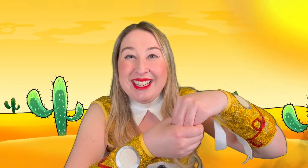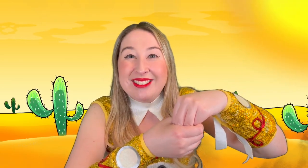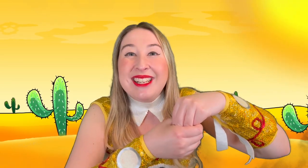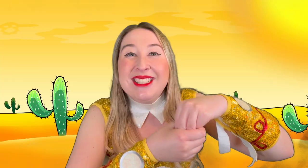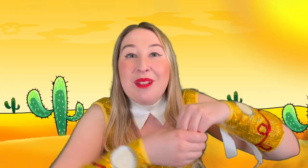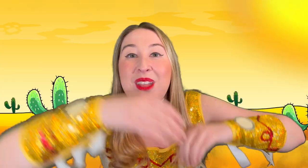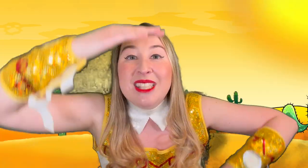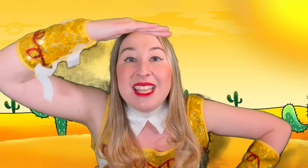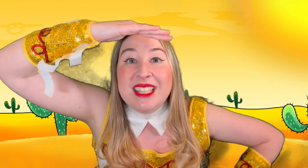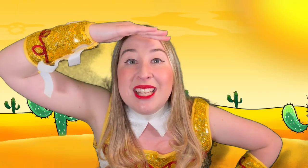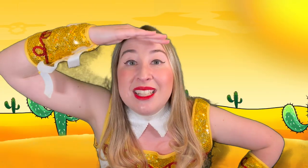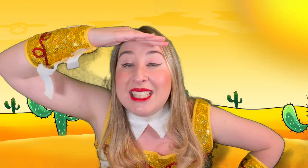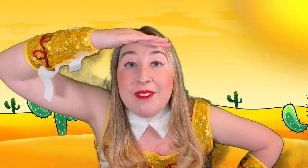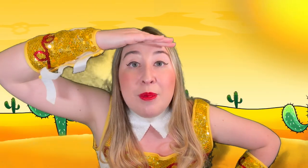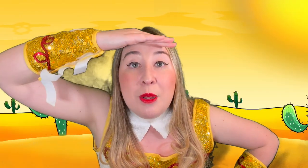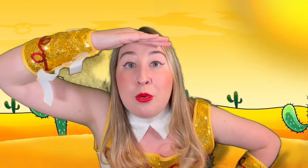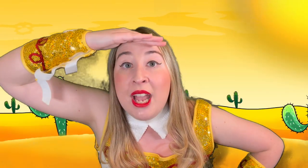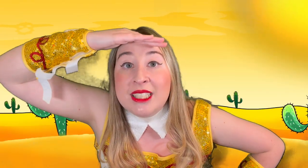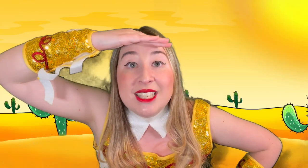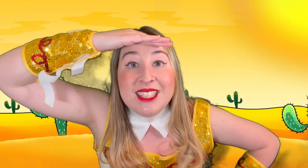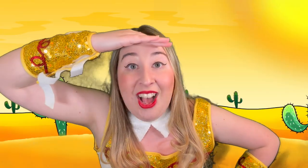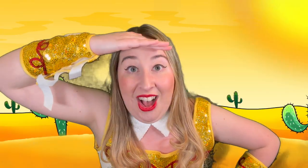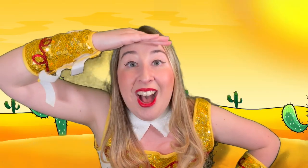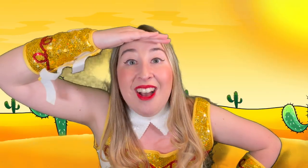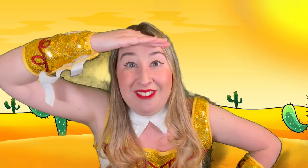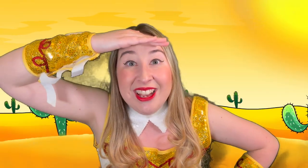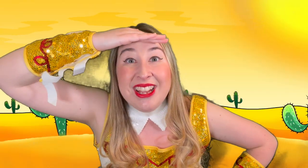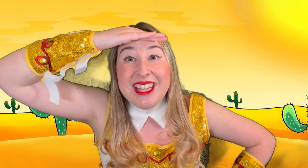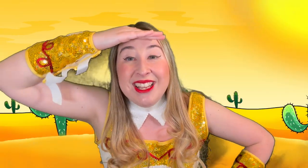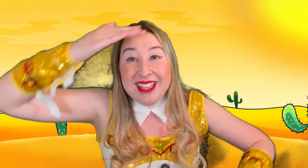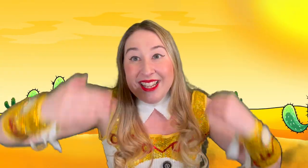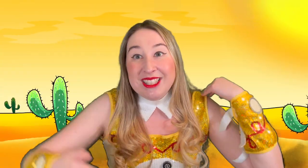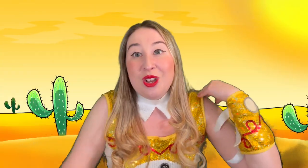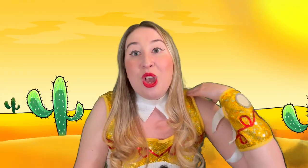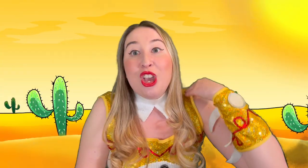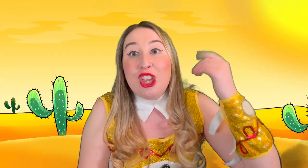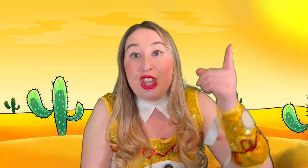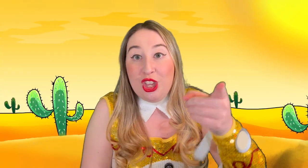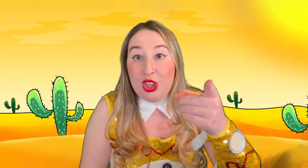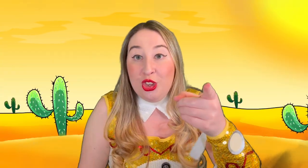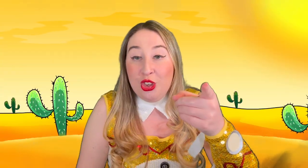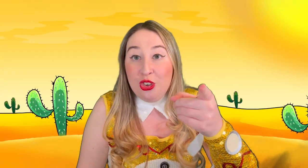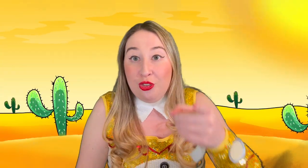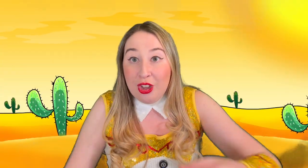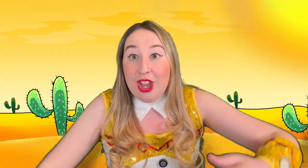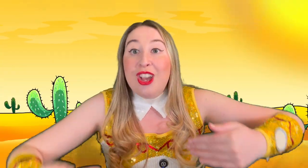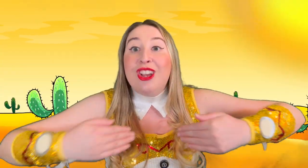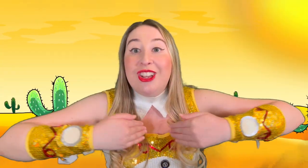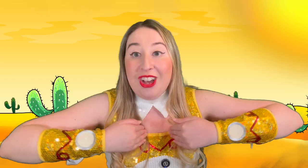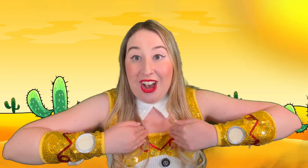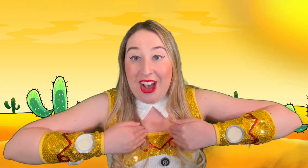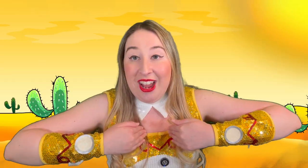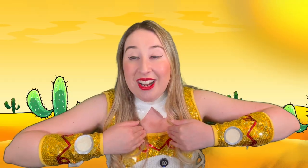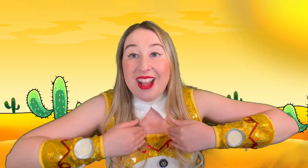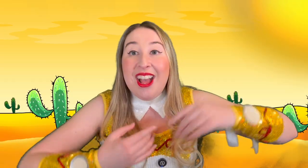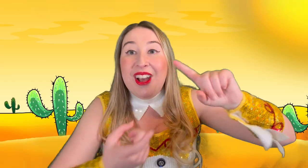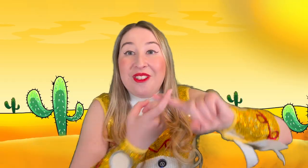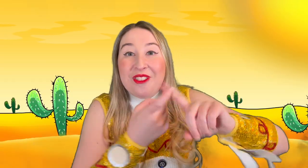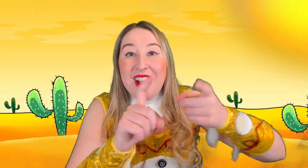Great job. Let's see everybody practice. Very good. So you've got a